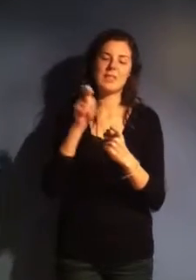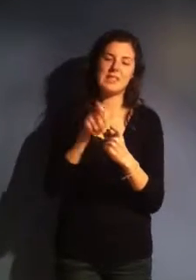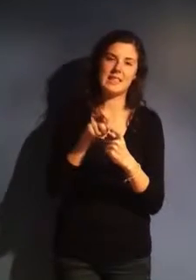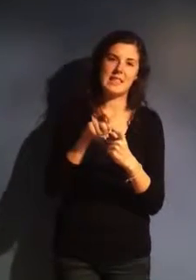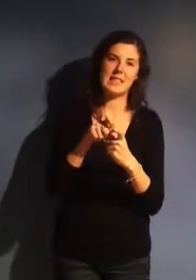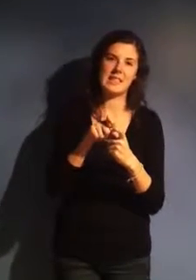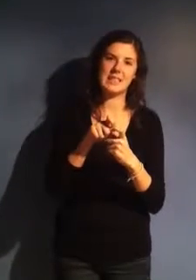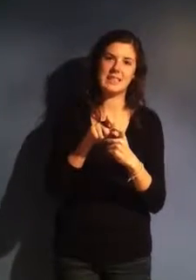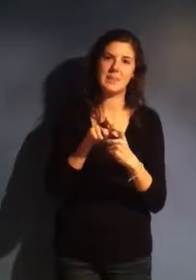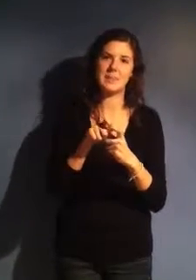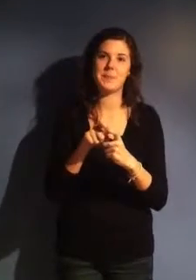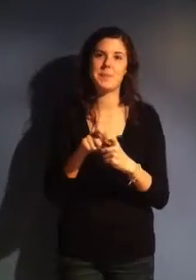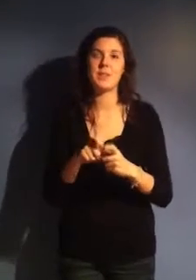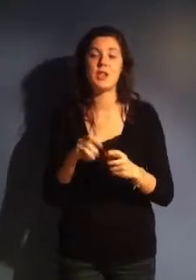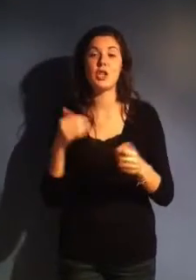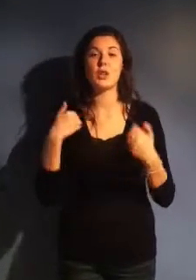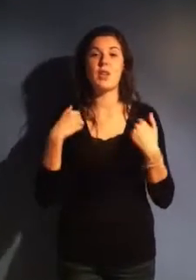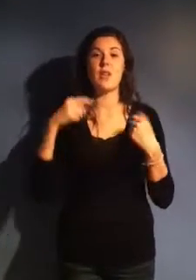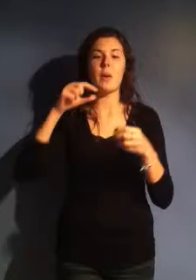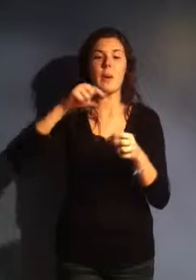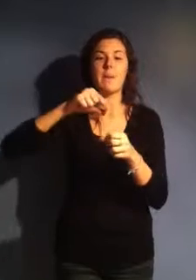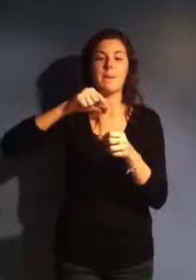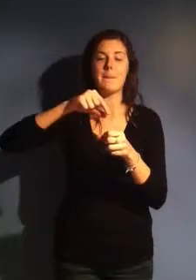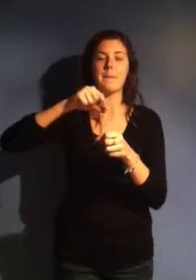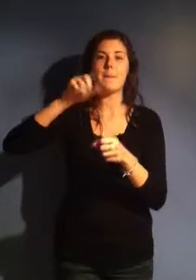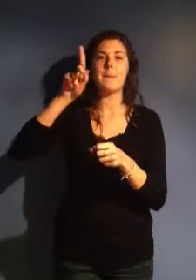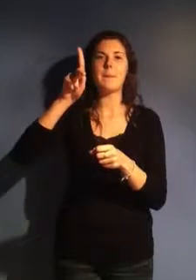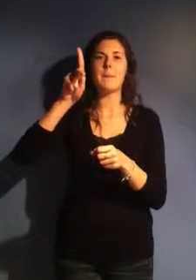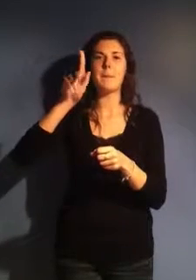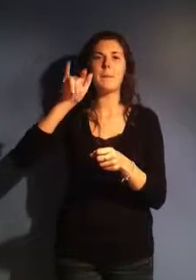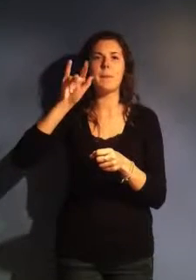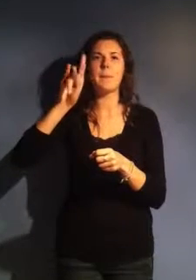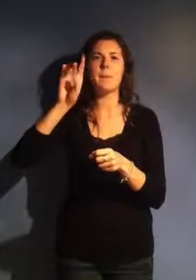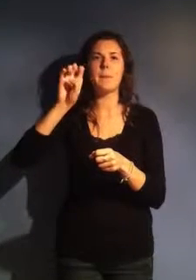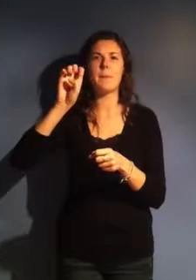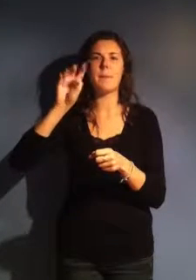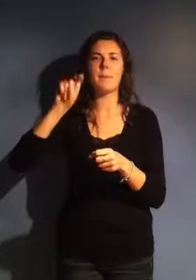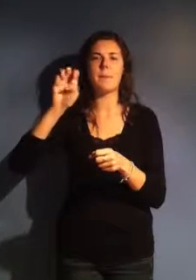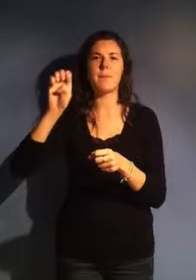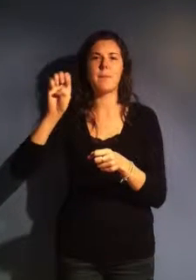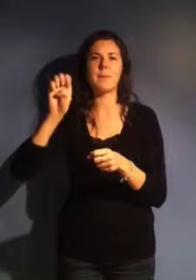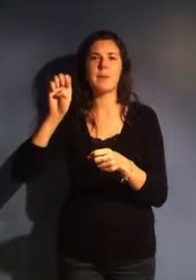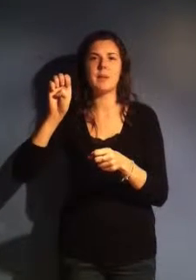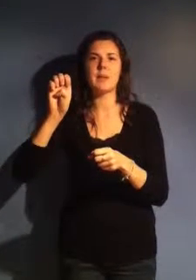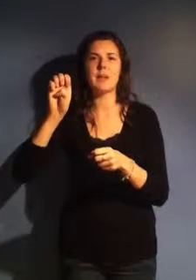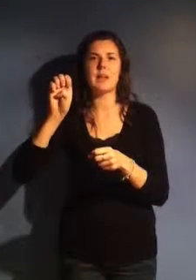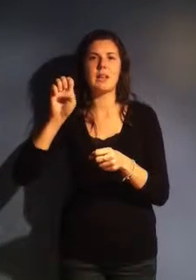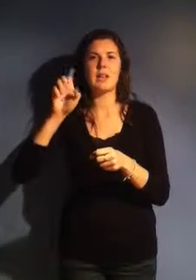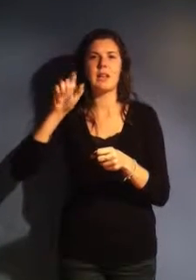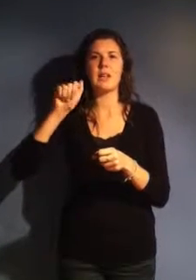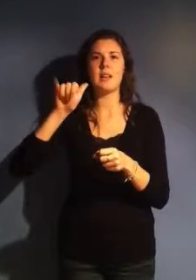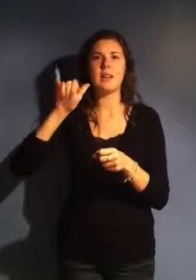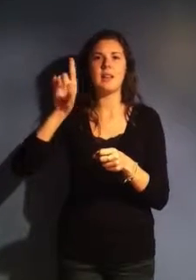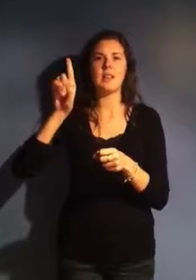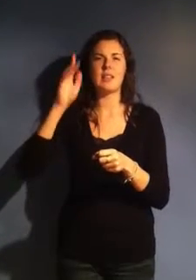and it's kind of a suction thing. In chemistry, you use bulbs, but this is more of a mechanic thing. And we stick the pipette